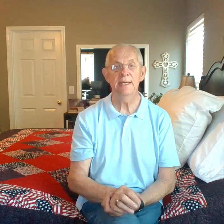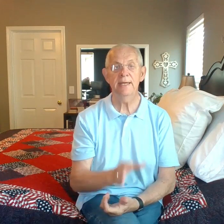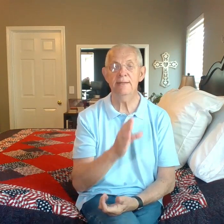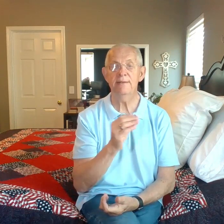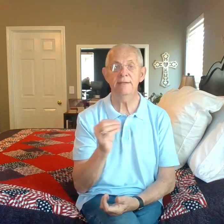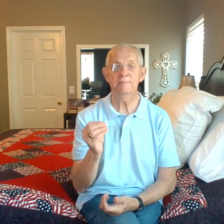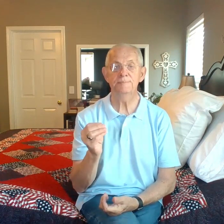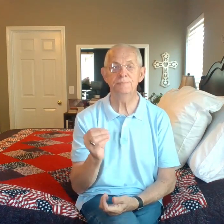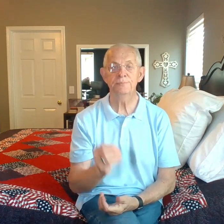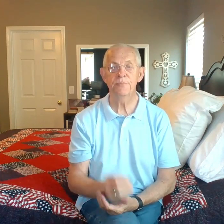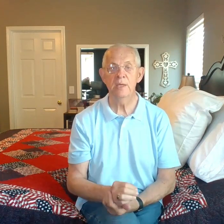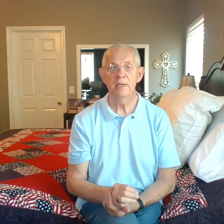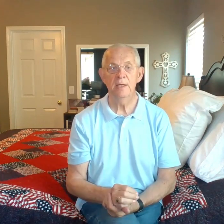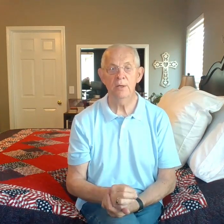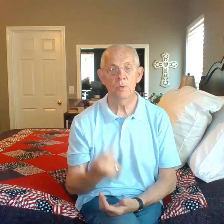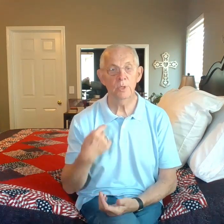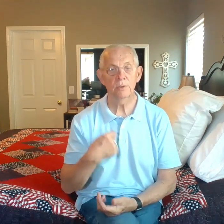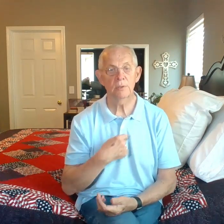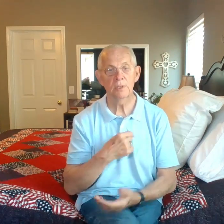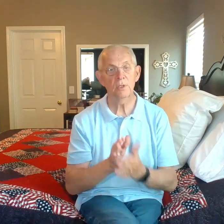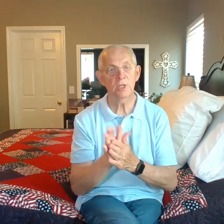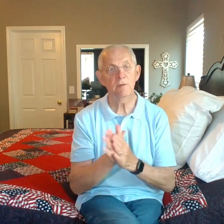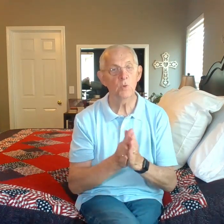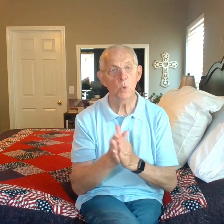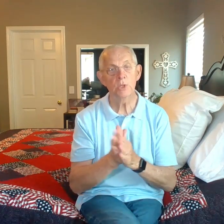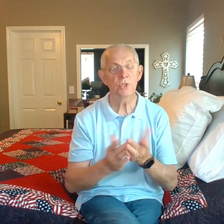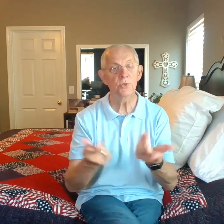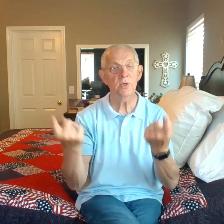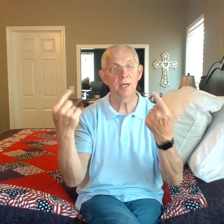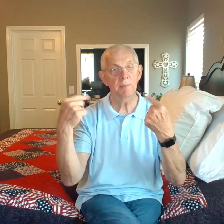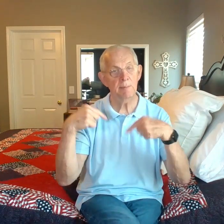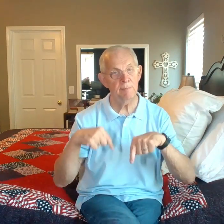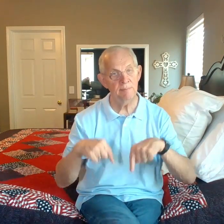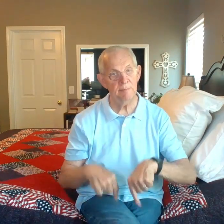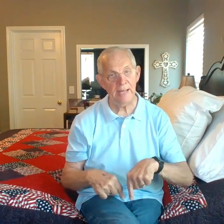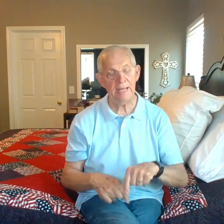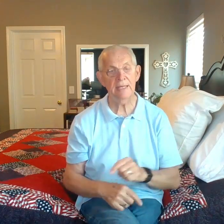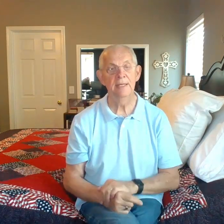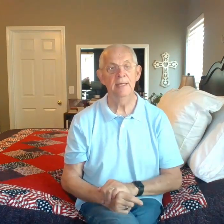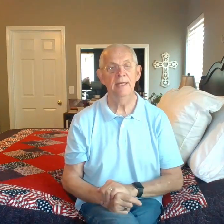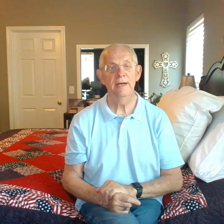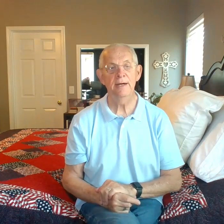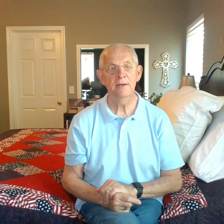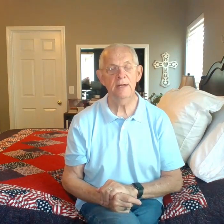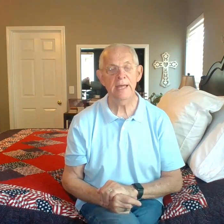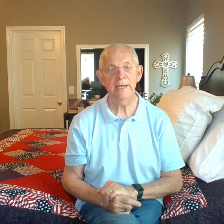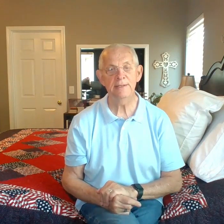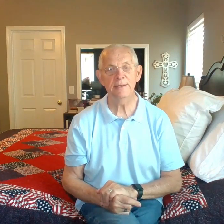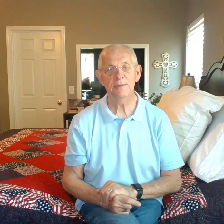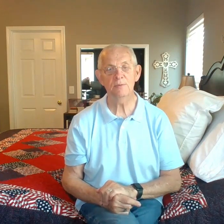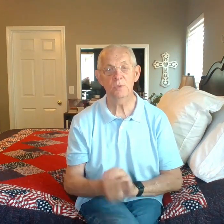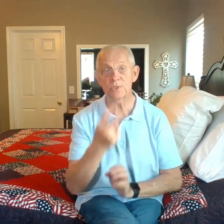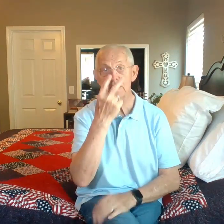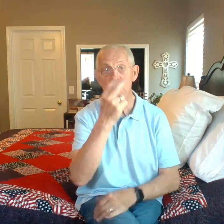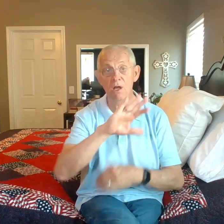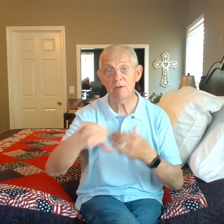and we're looking forward to you coming back, and we'll see all of